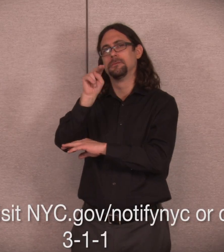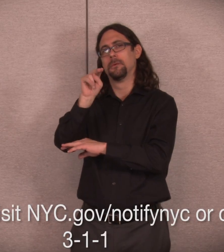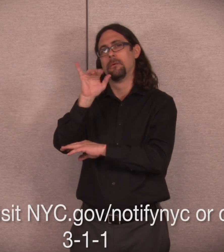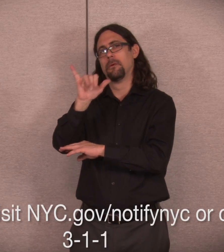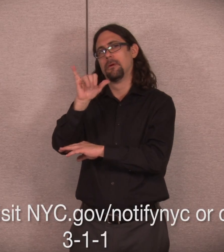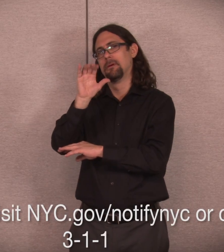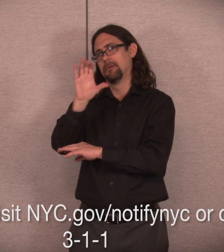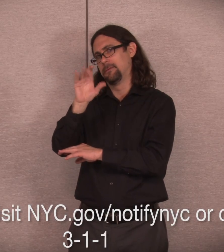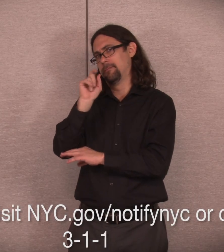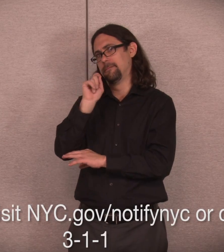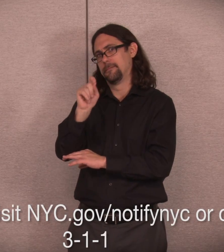please visit